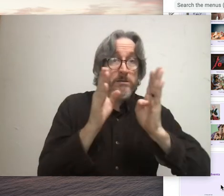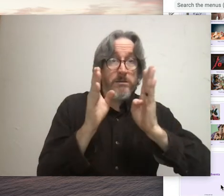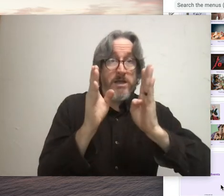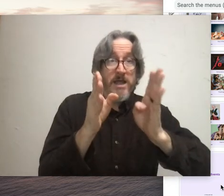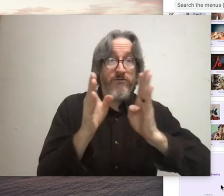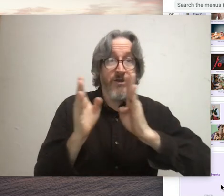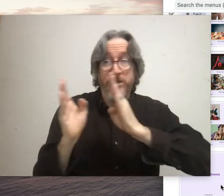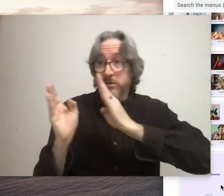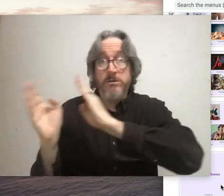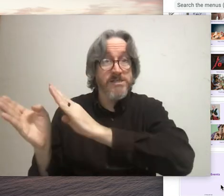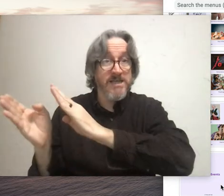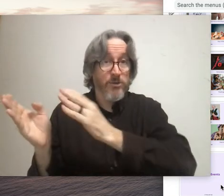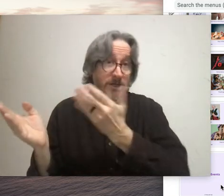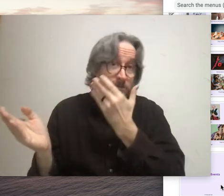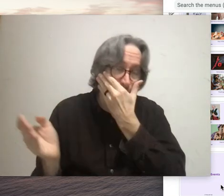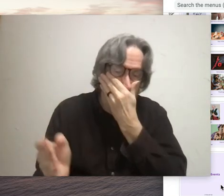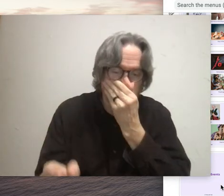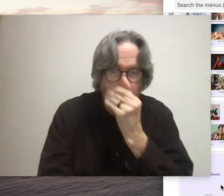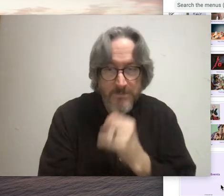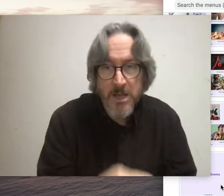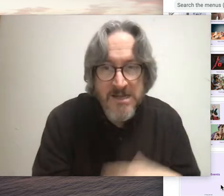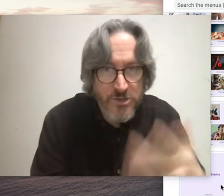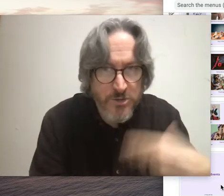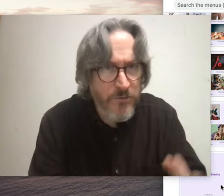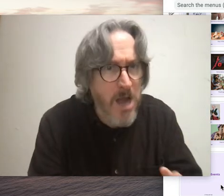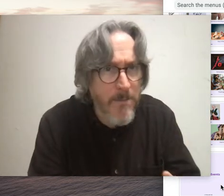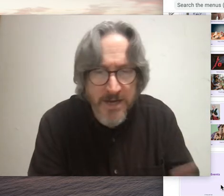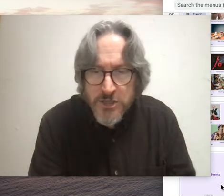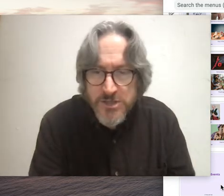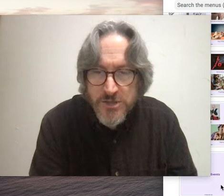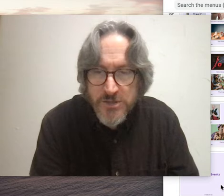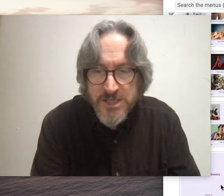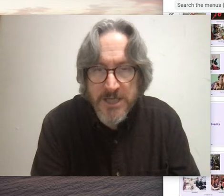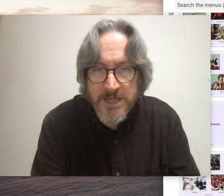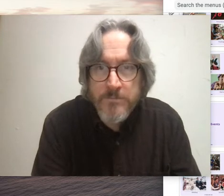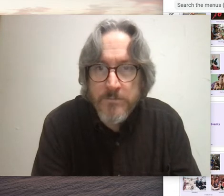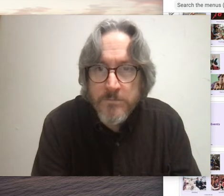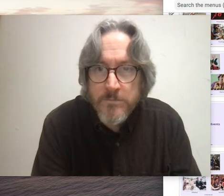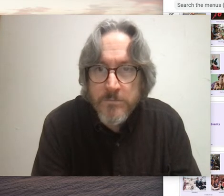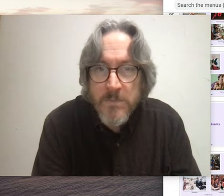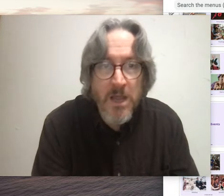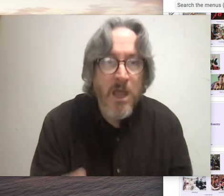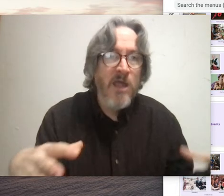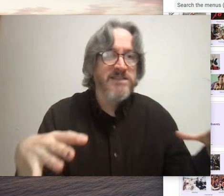wedding every year celebrate. So there are different combinations you'll see.